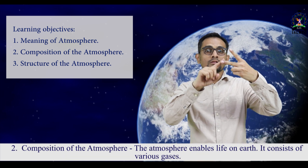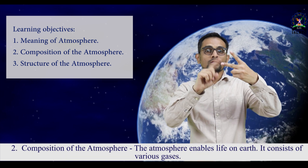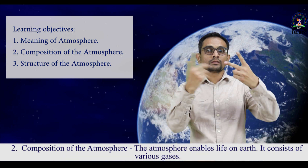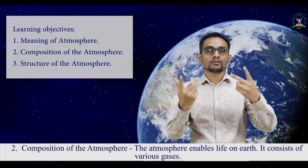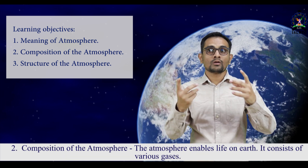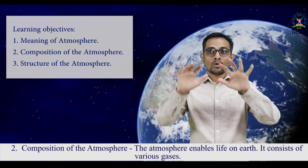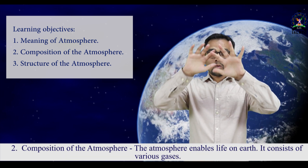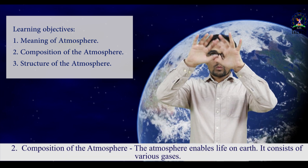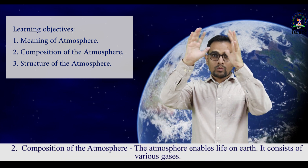Second,